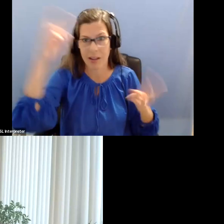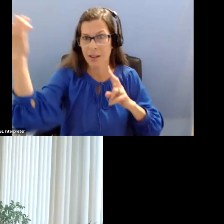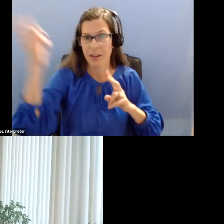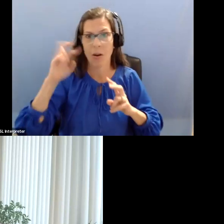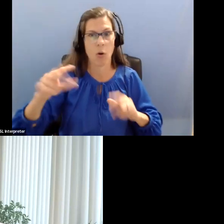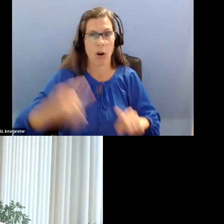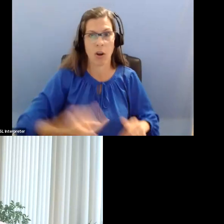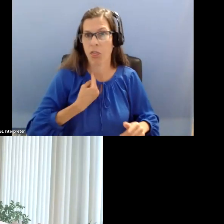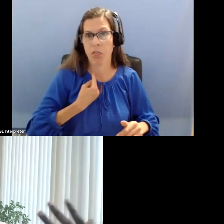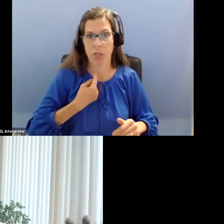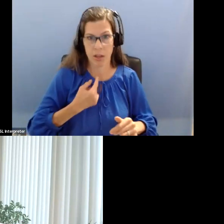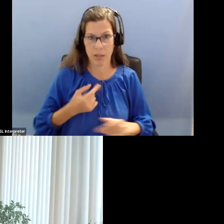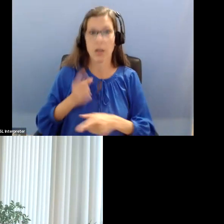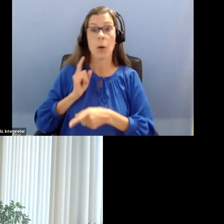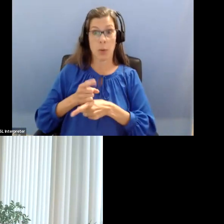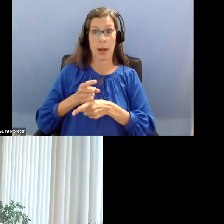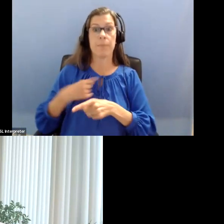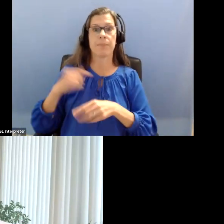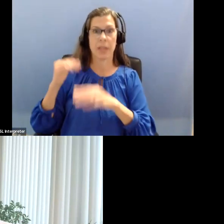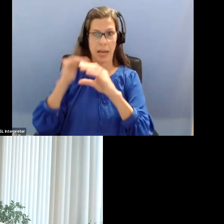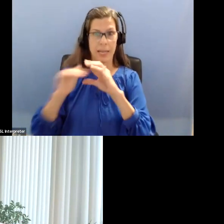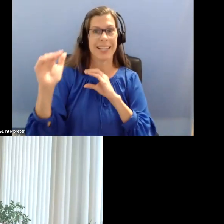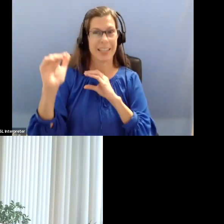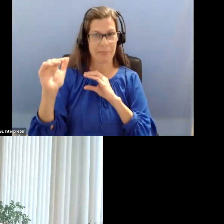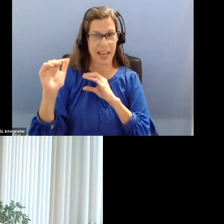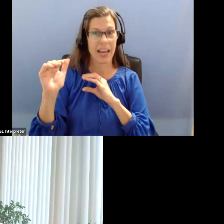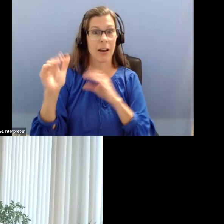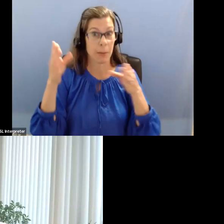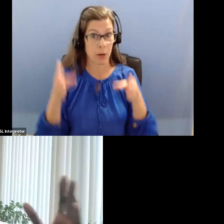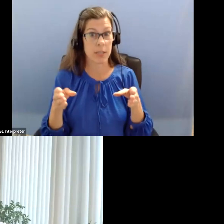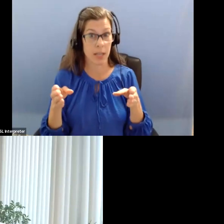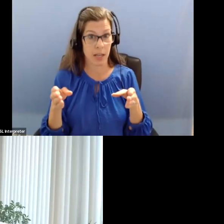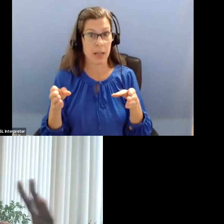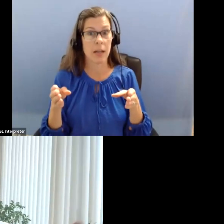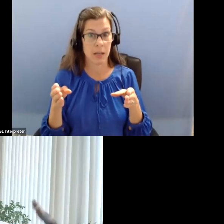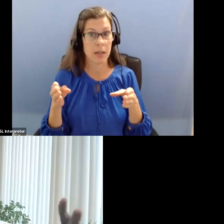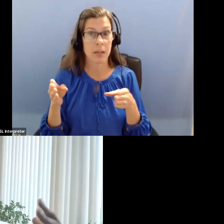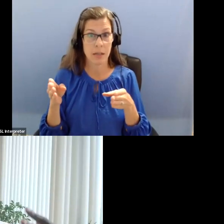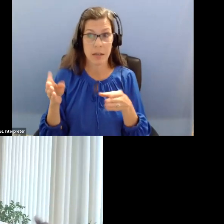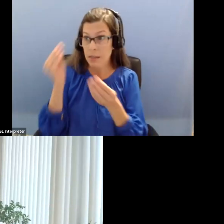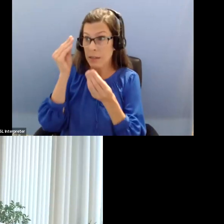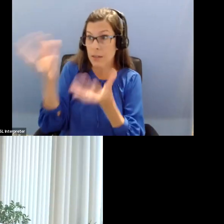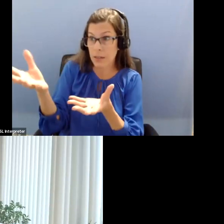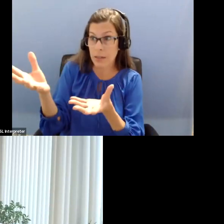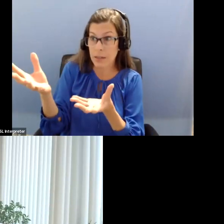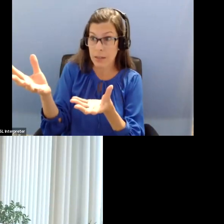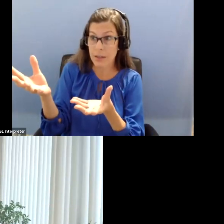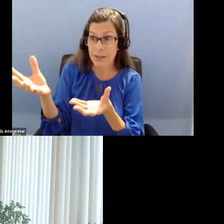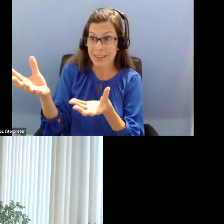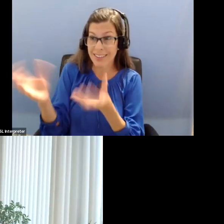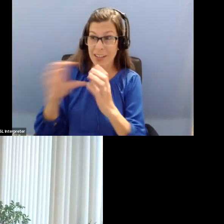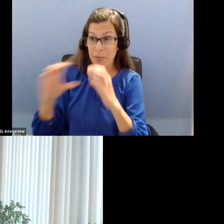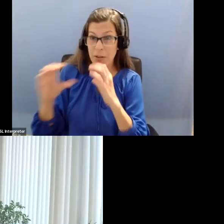right. That's right. And I sent an email to somebody trying to do just that thing. It wasn't public for everybody to know necessarily, but I